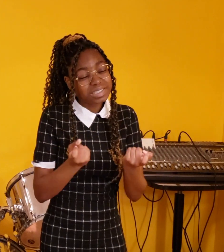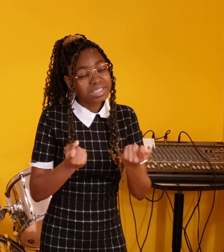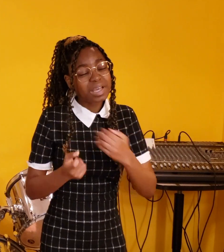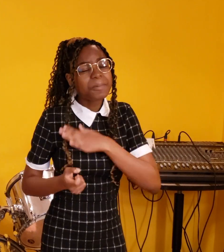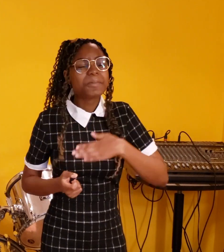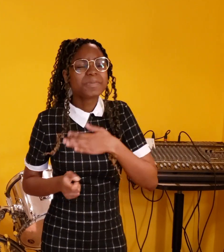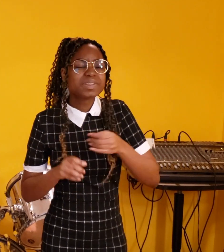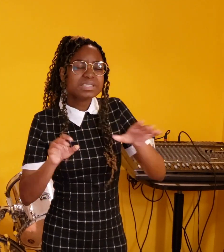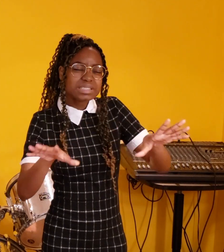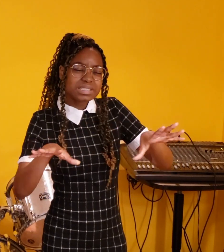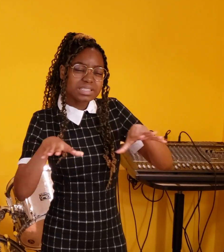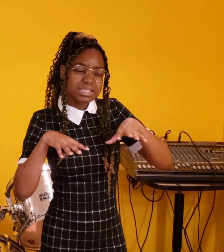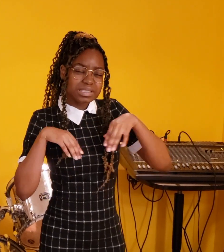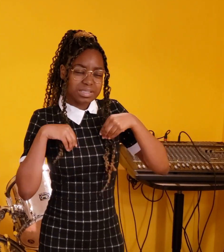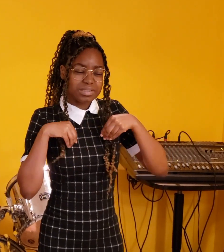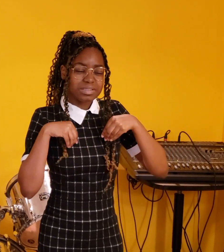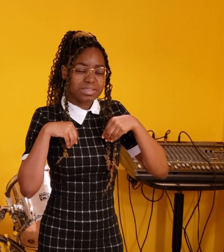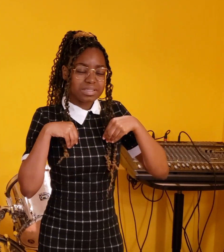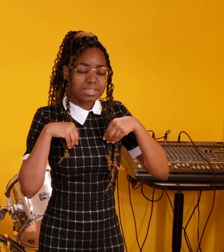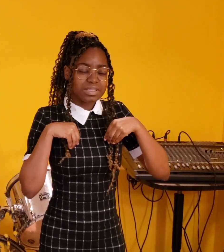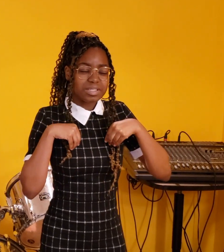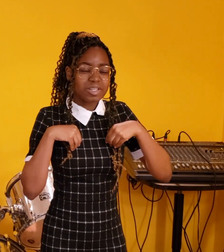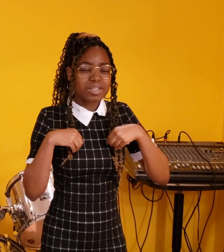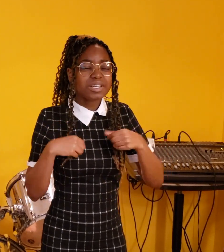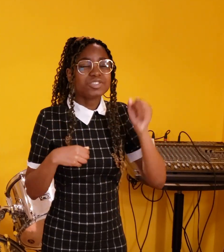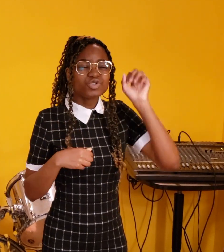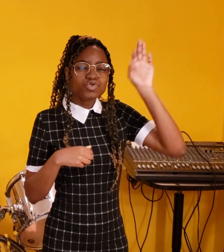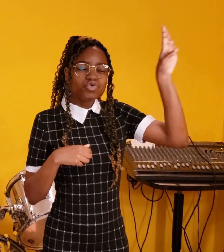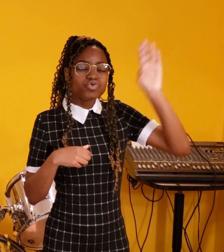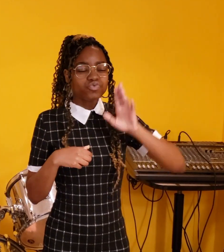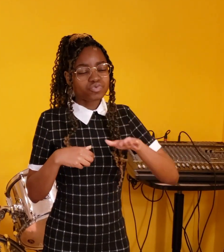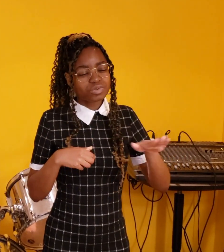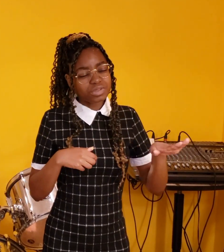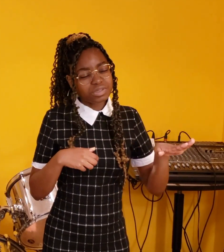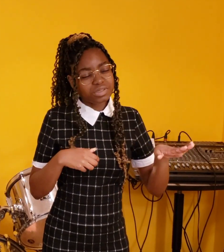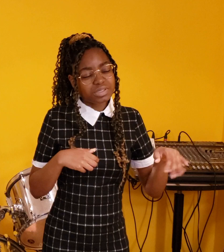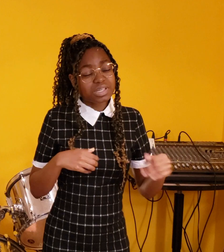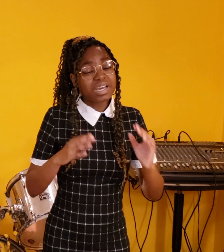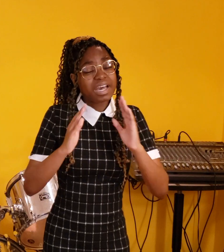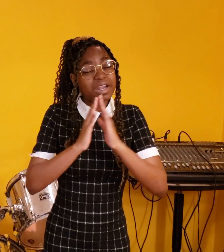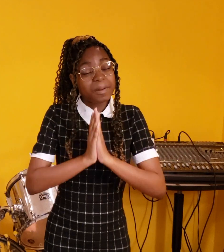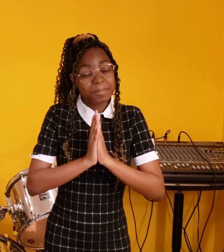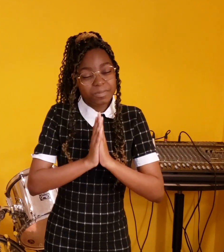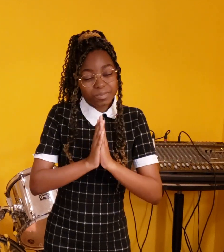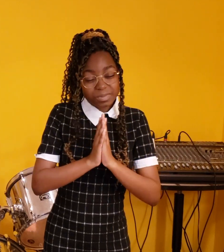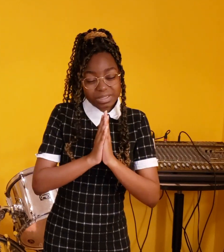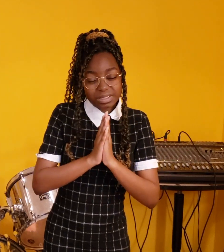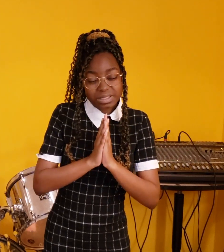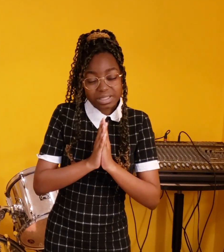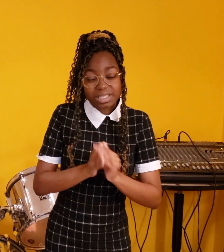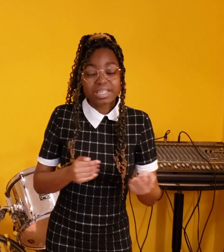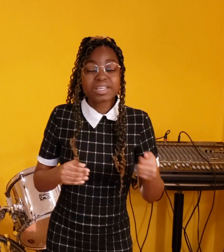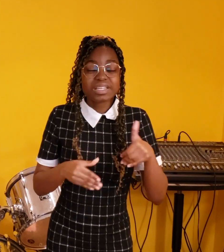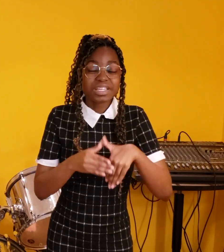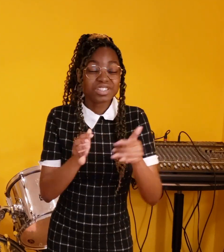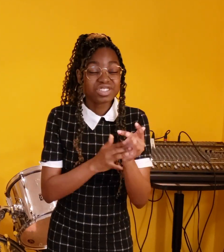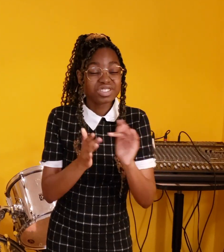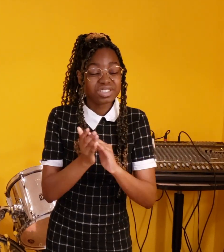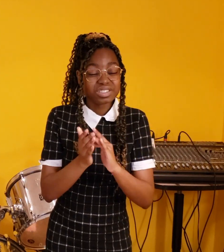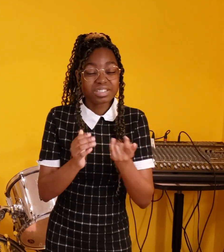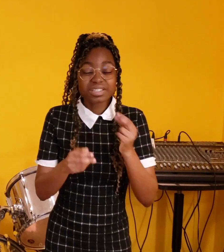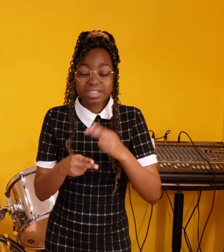as one of your children. And I pray this in Jesus' name.